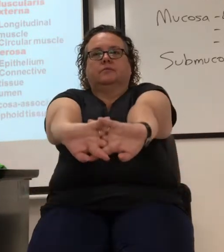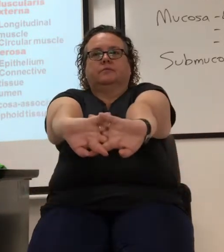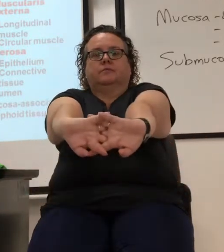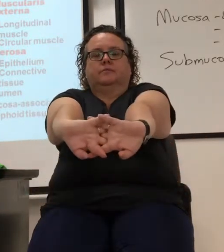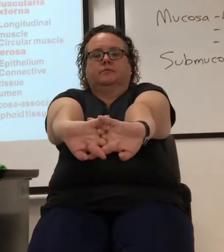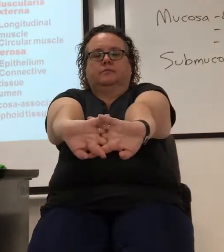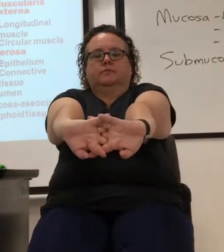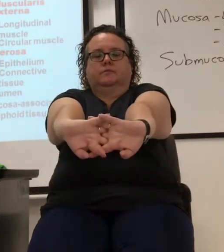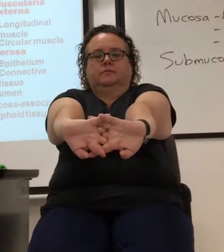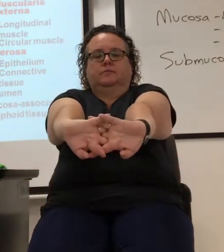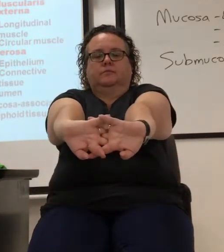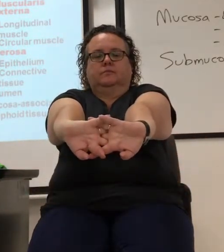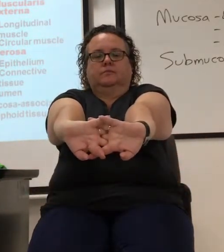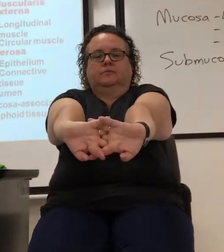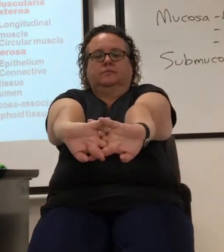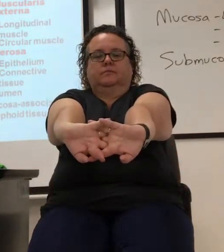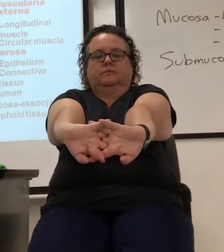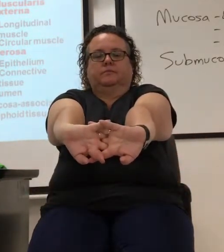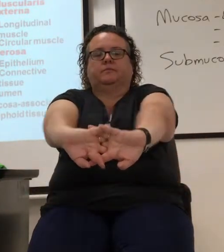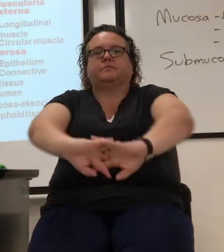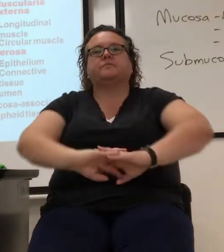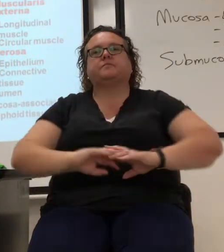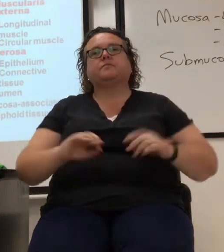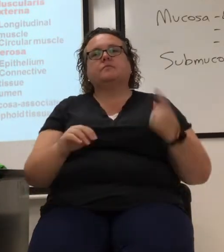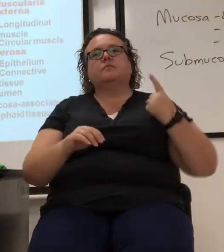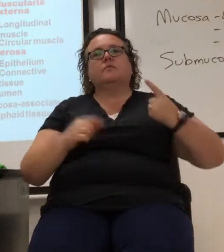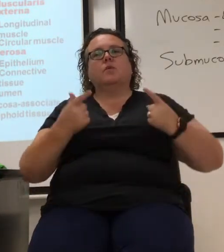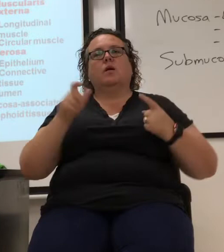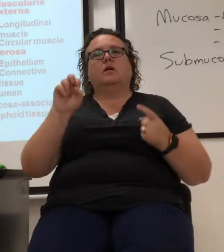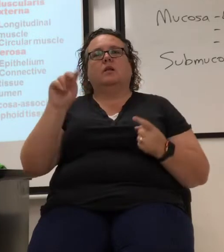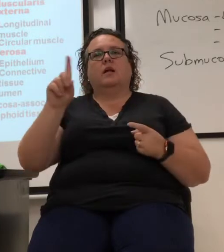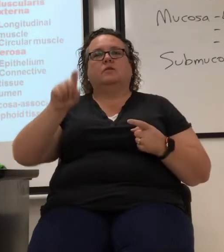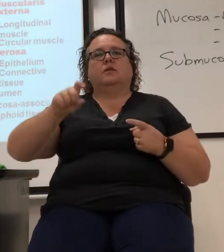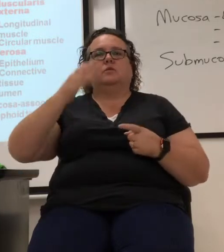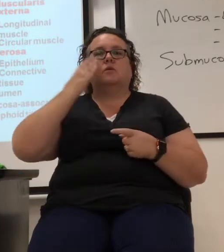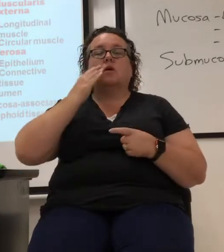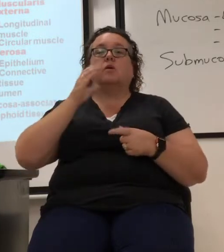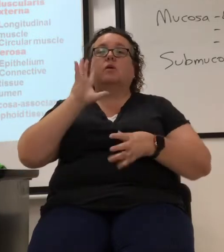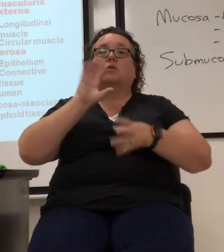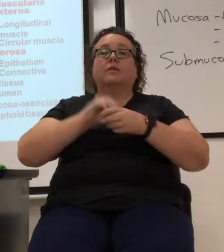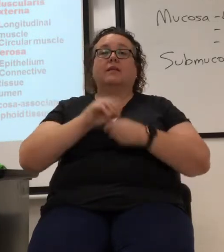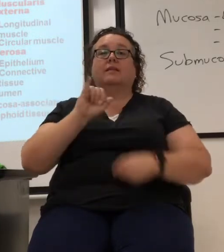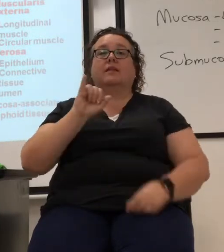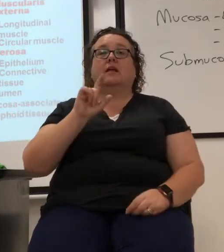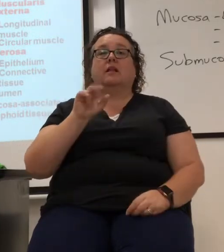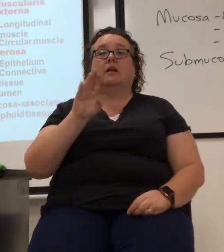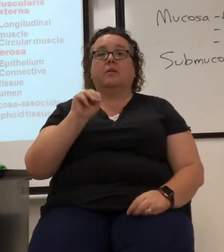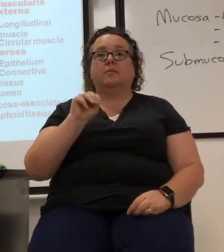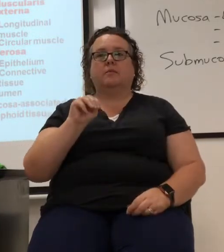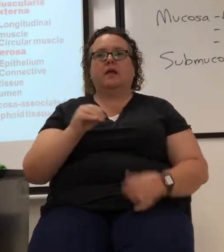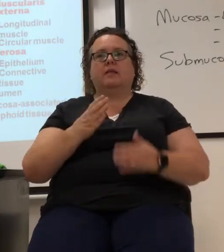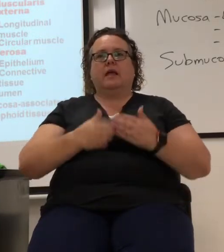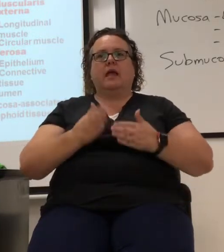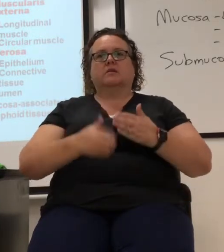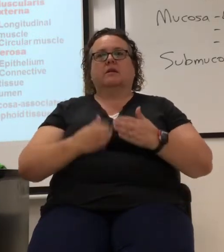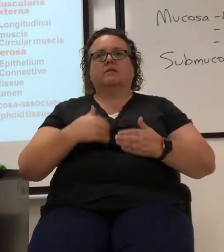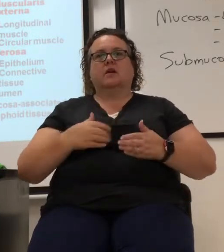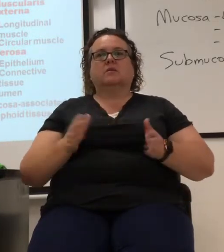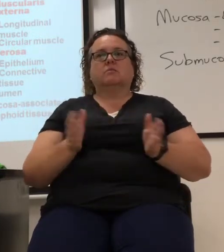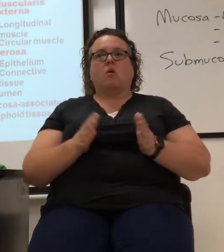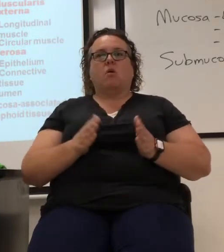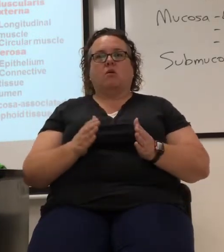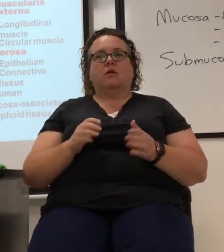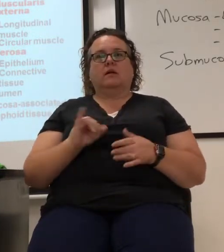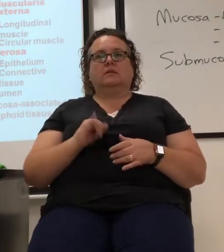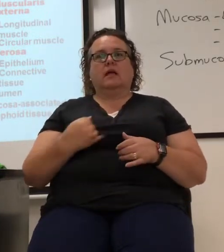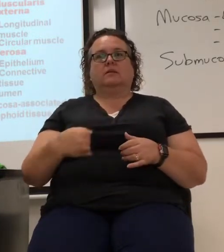Neutralize acid, okay. So lots of glands you gotta know what's in there. You know, in the ileum, the end of the small intestine, you're gonna have something